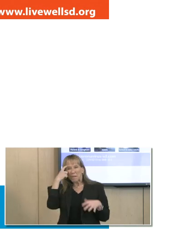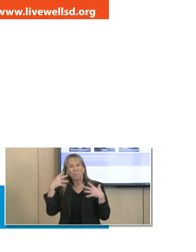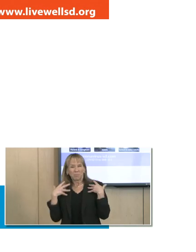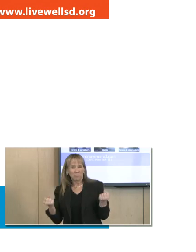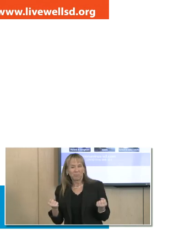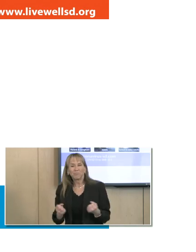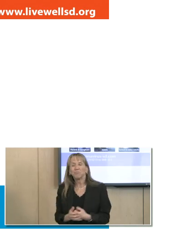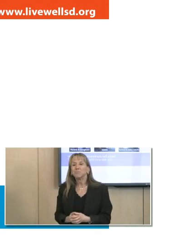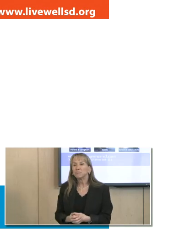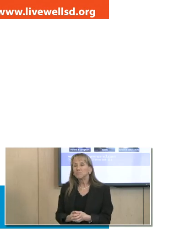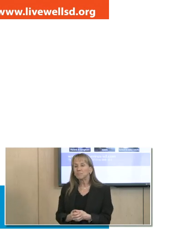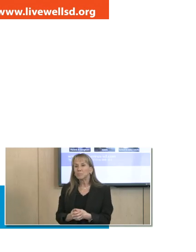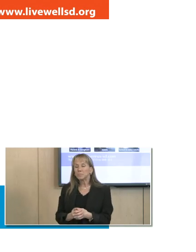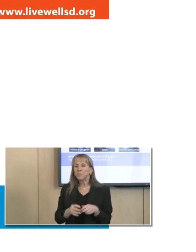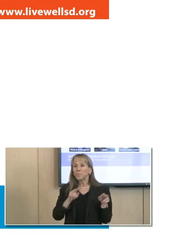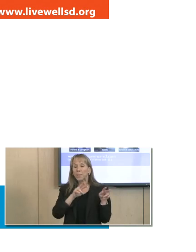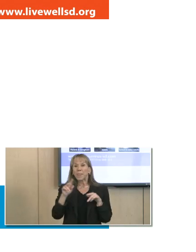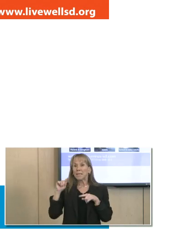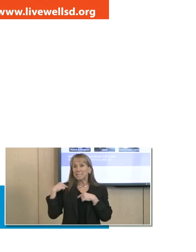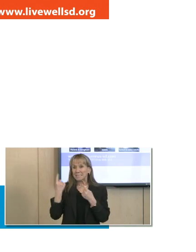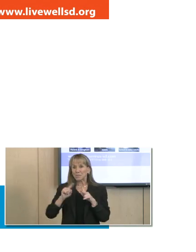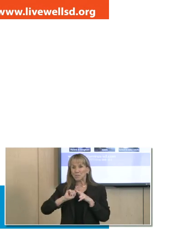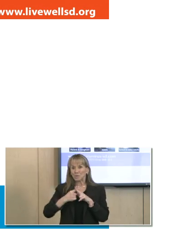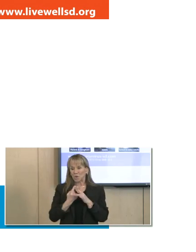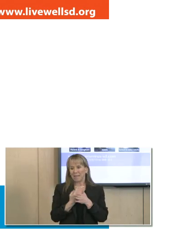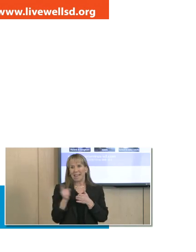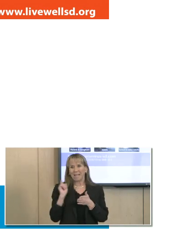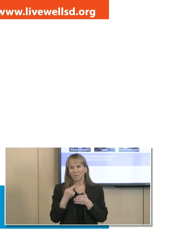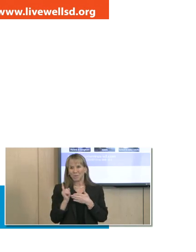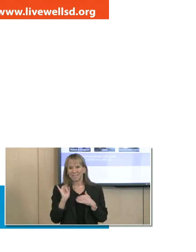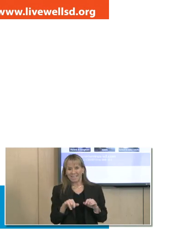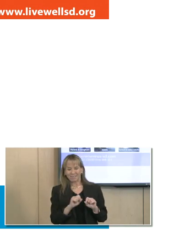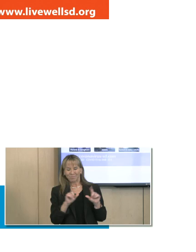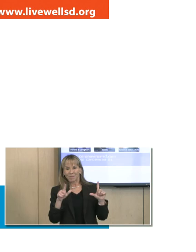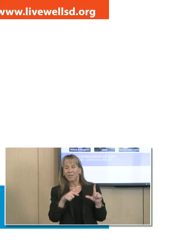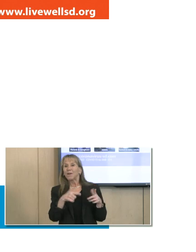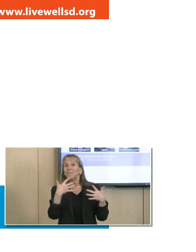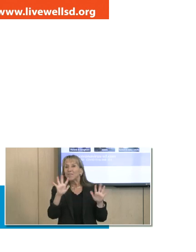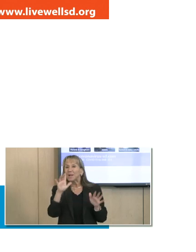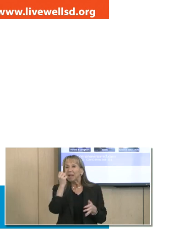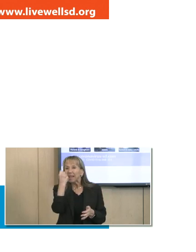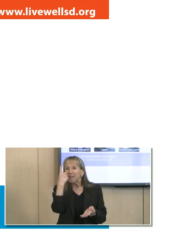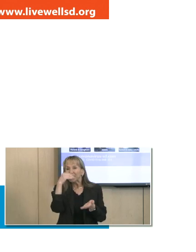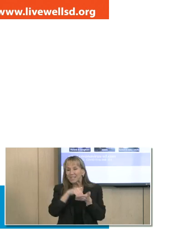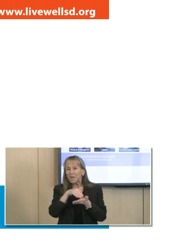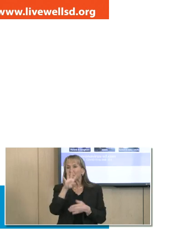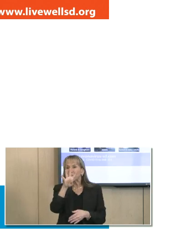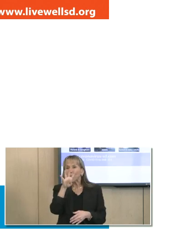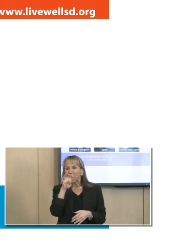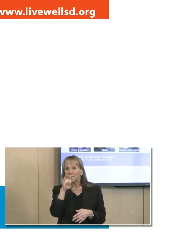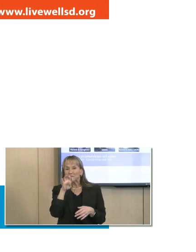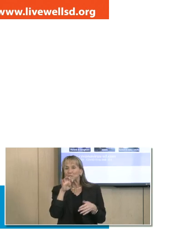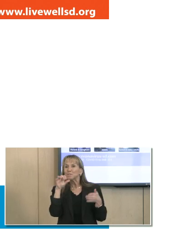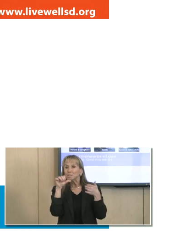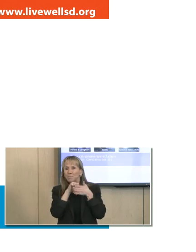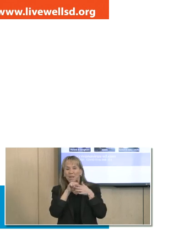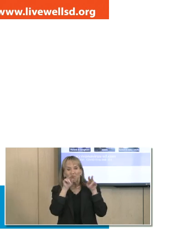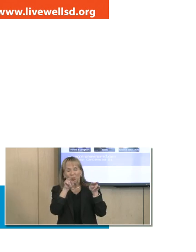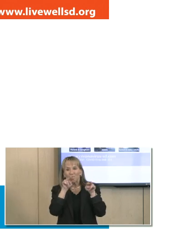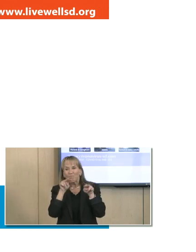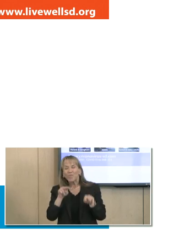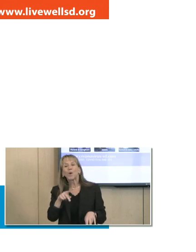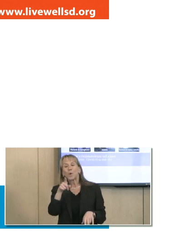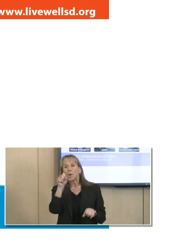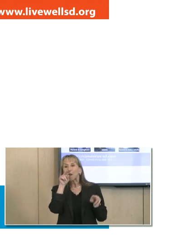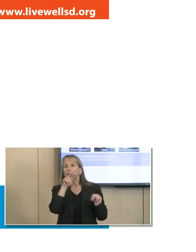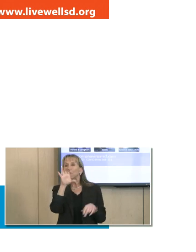healthy. Since its launch last week, it has received 11,400 page views. It can be found